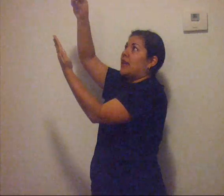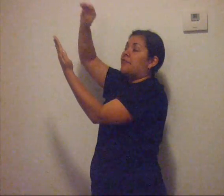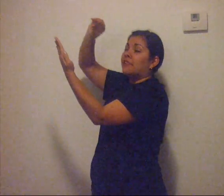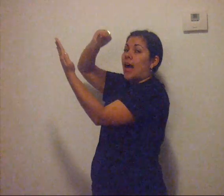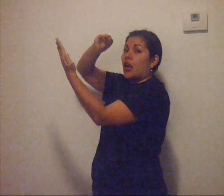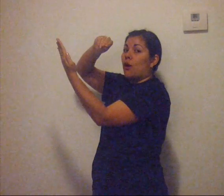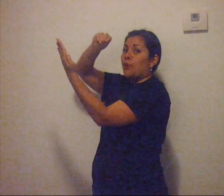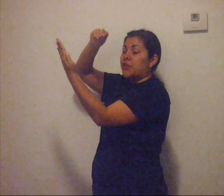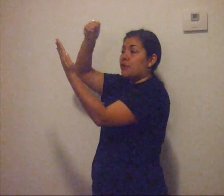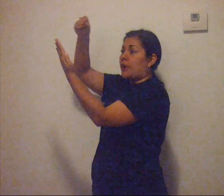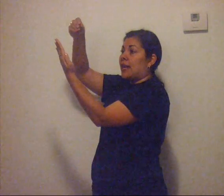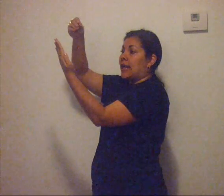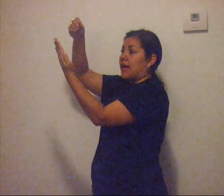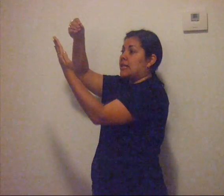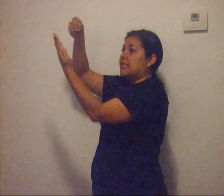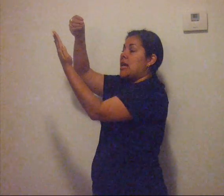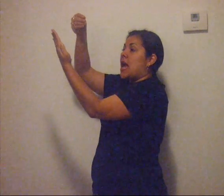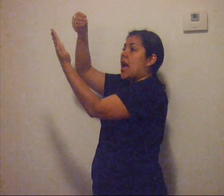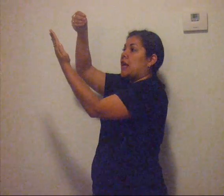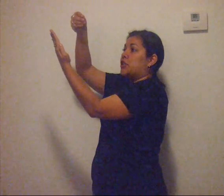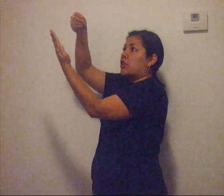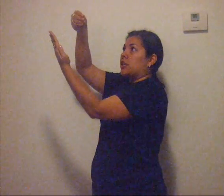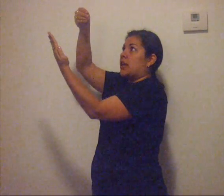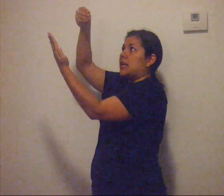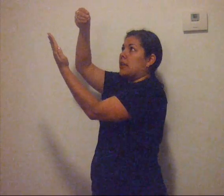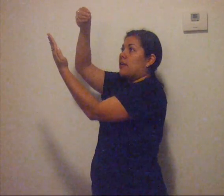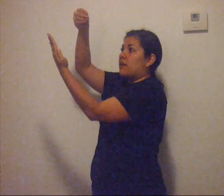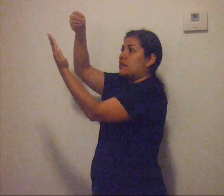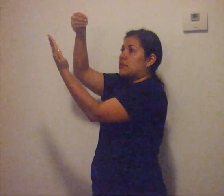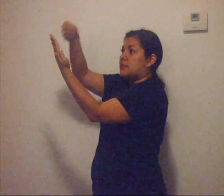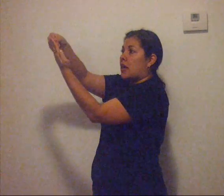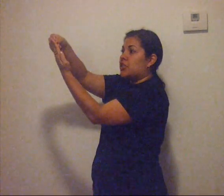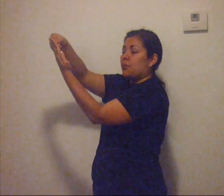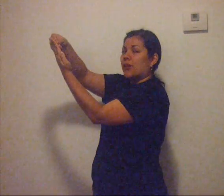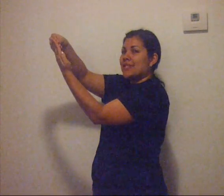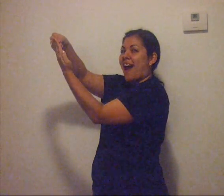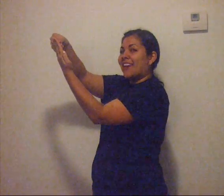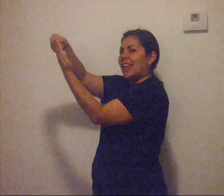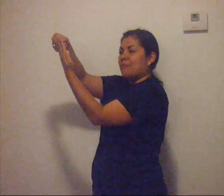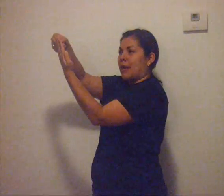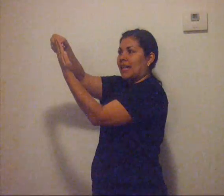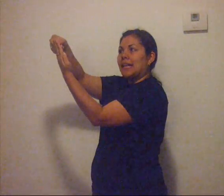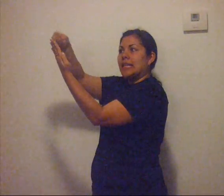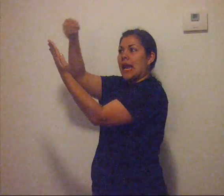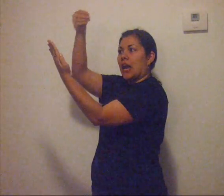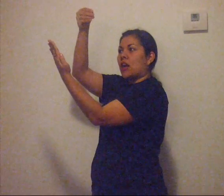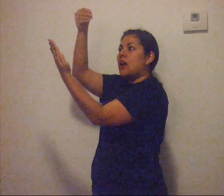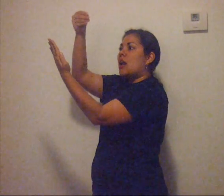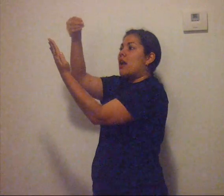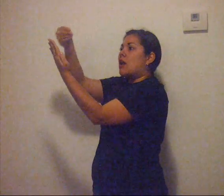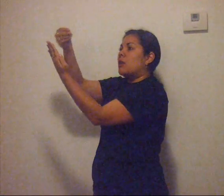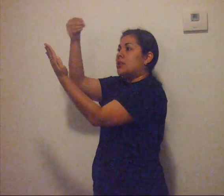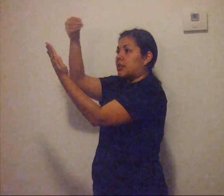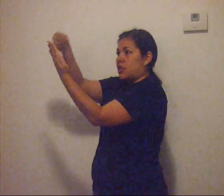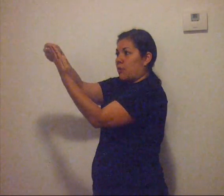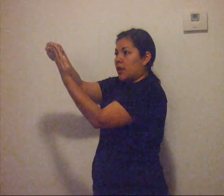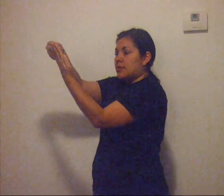make a flat O with your right hand, and you're going to touch it once, kind of like money in the air. Touch it